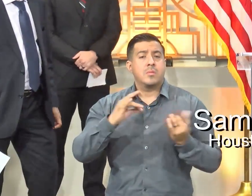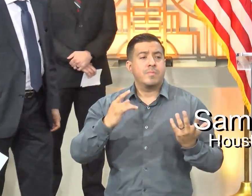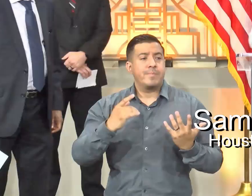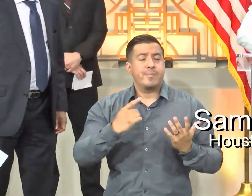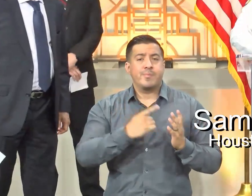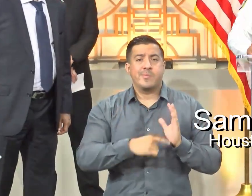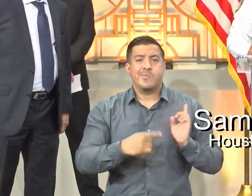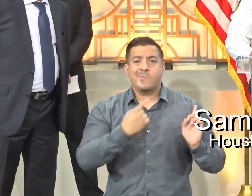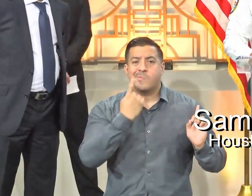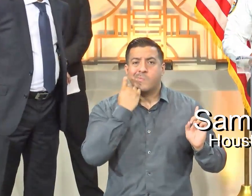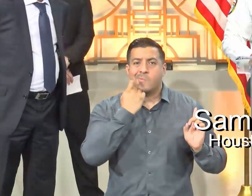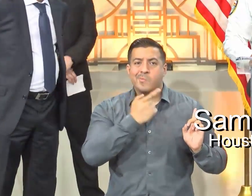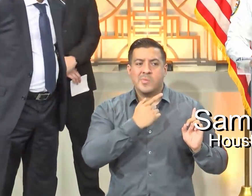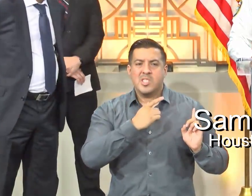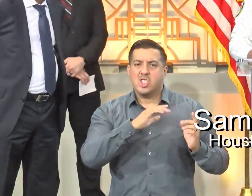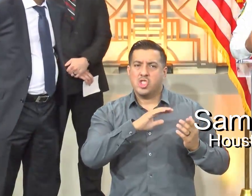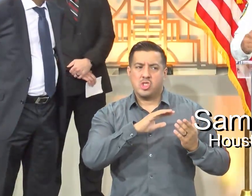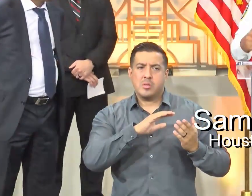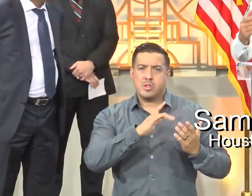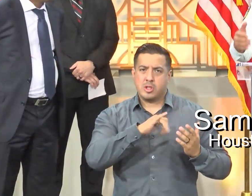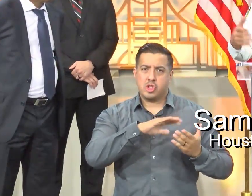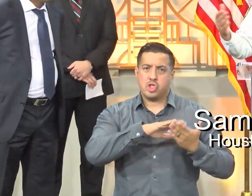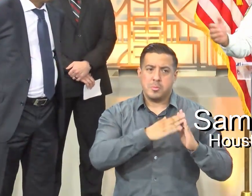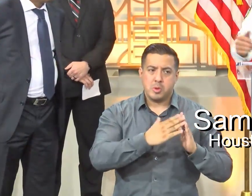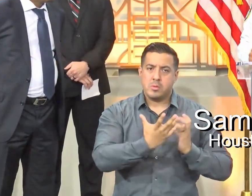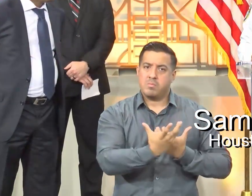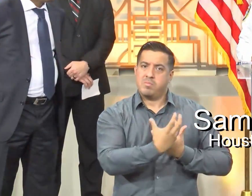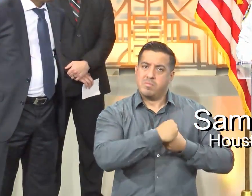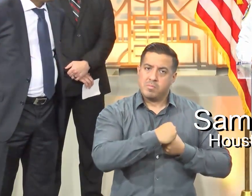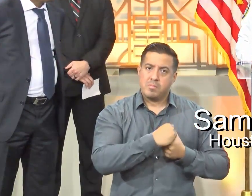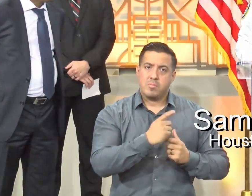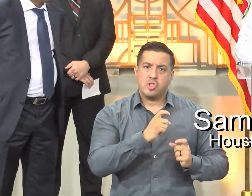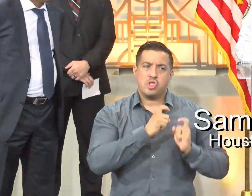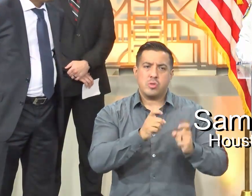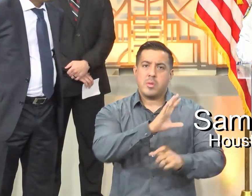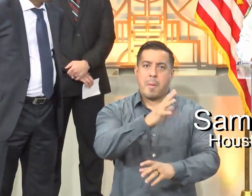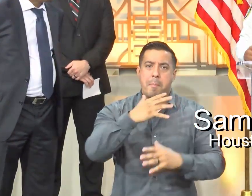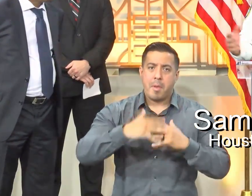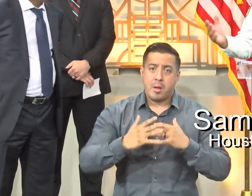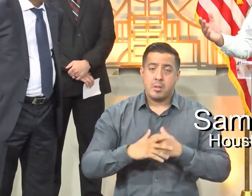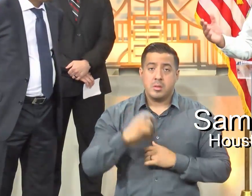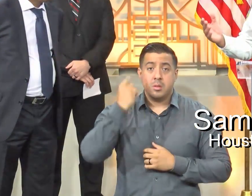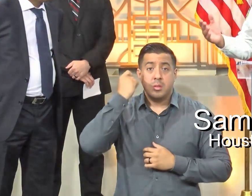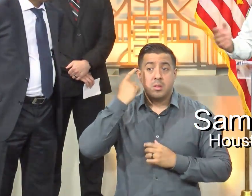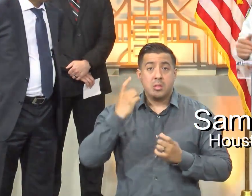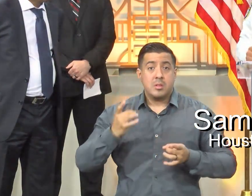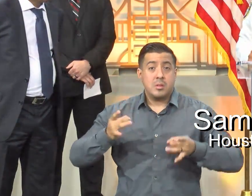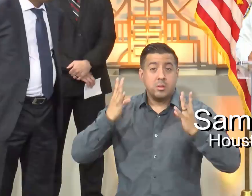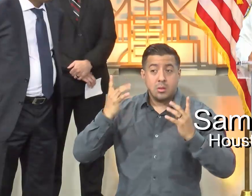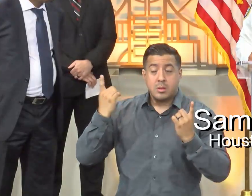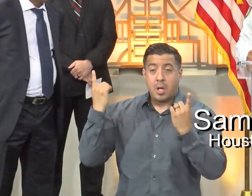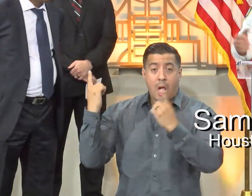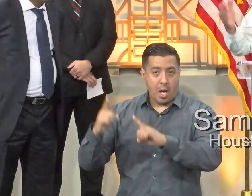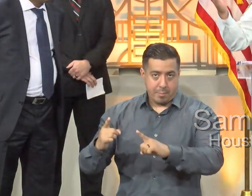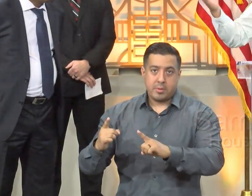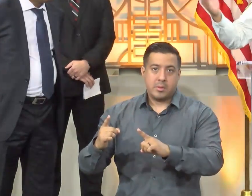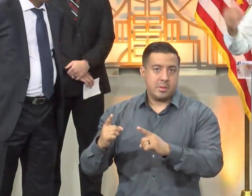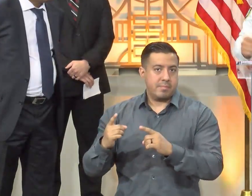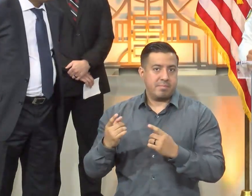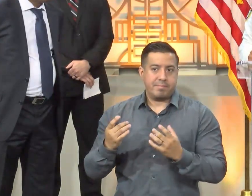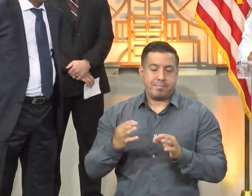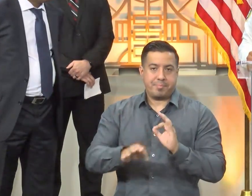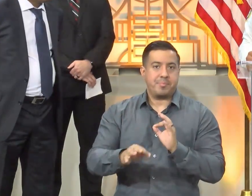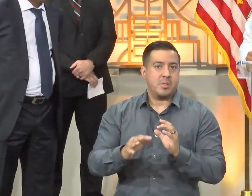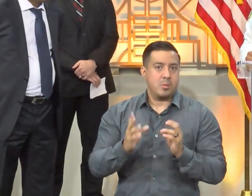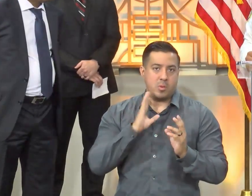for our community to get involved and get engaged and donate blood. Tragedies can happen at any minute. What's